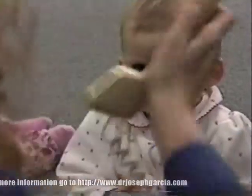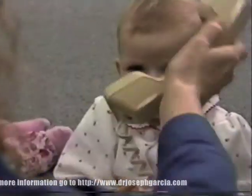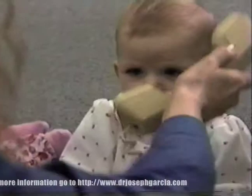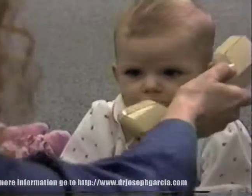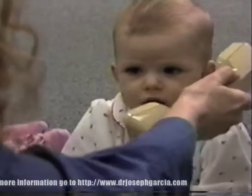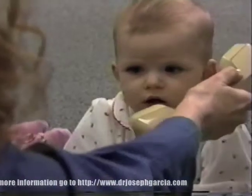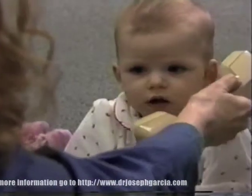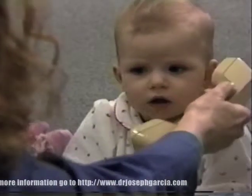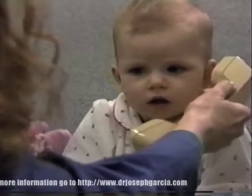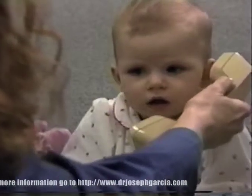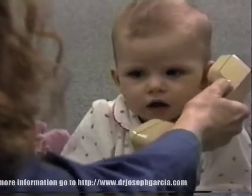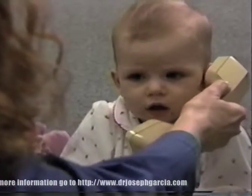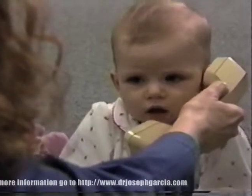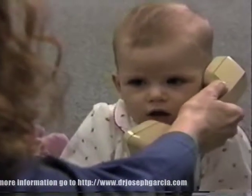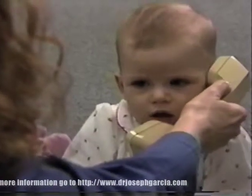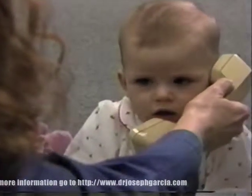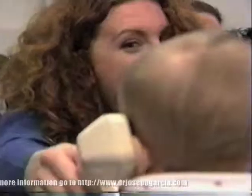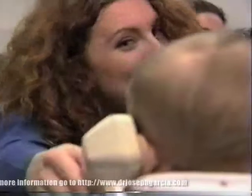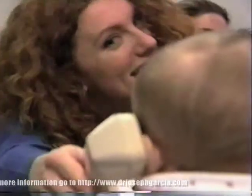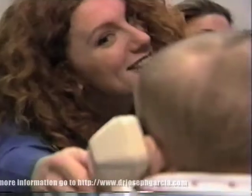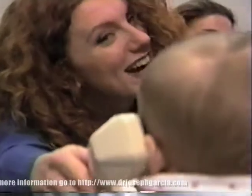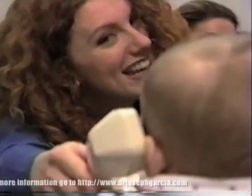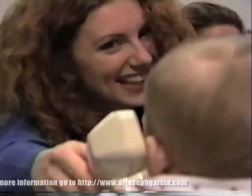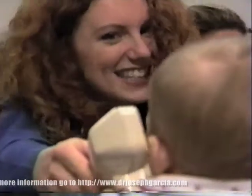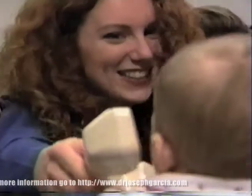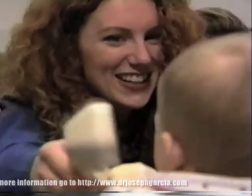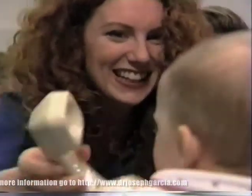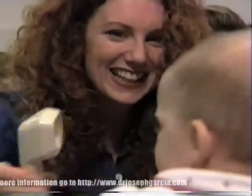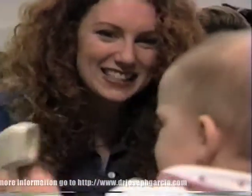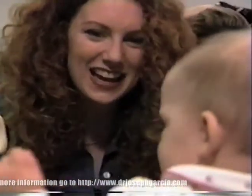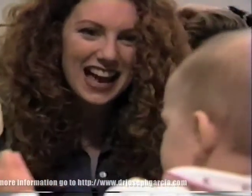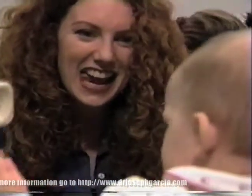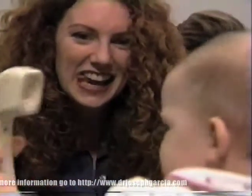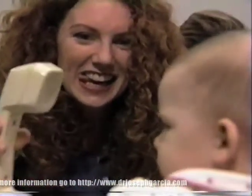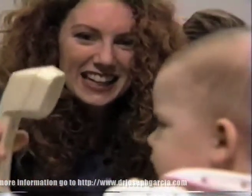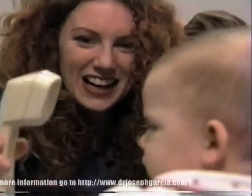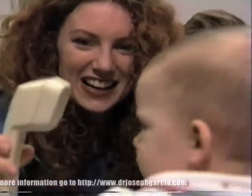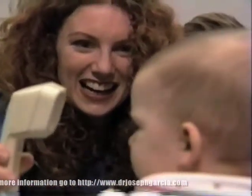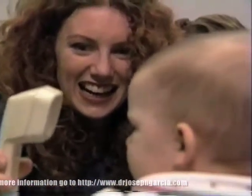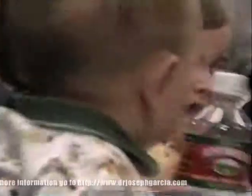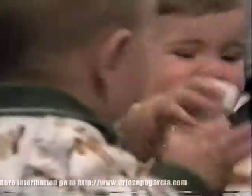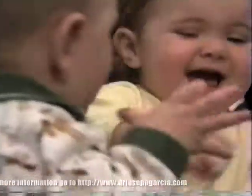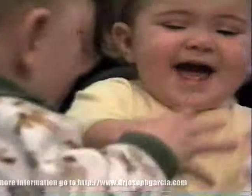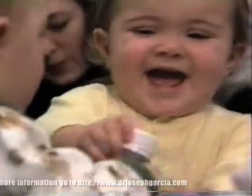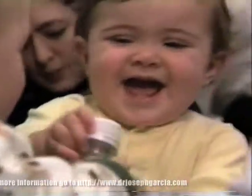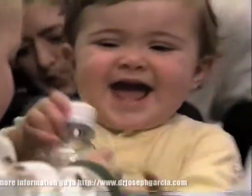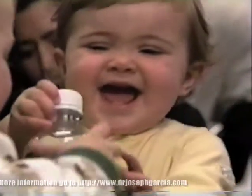It's for you now. Oh, that's right. That's right. You need it. There you go.